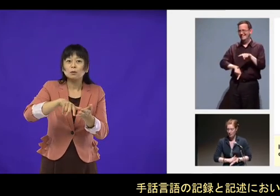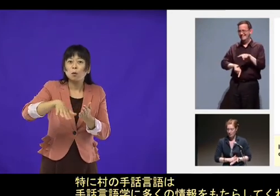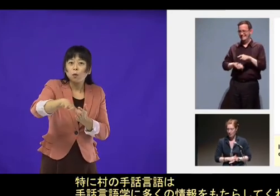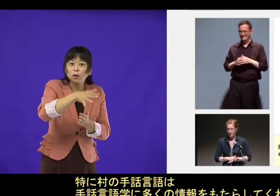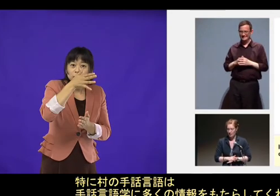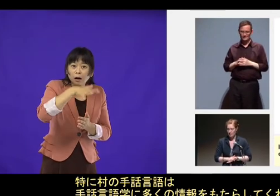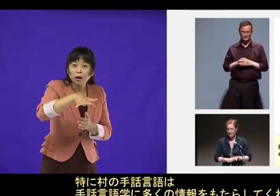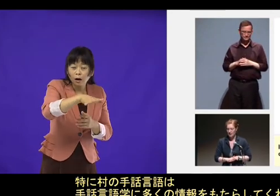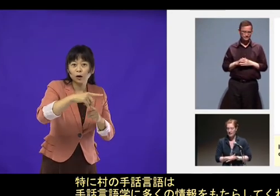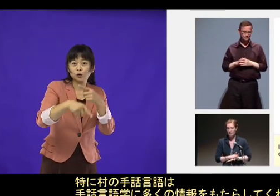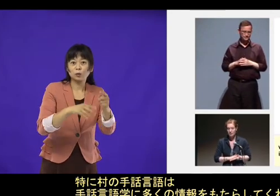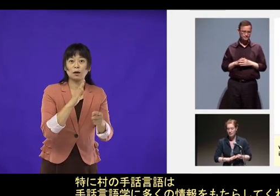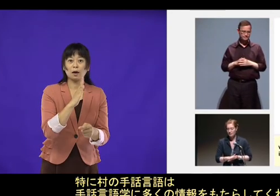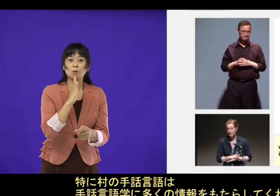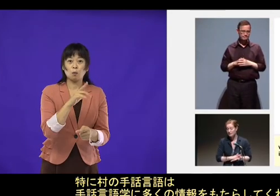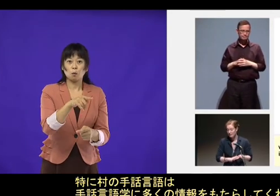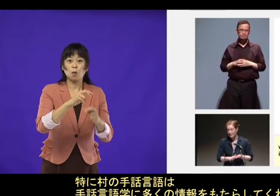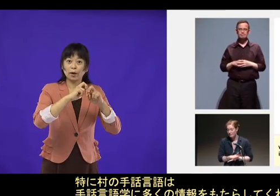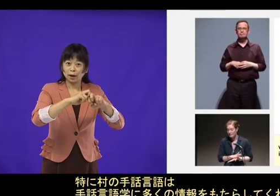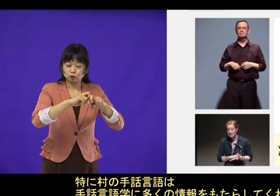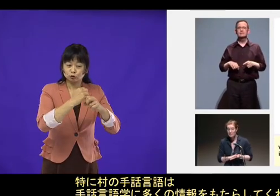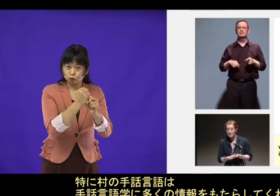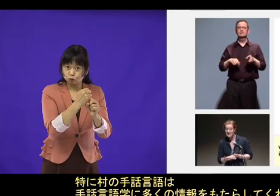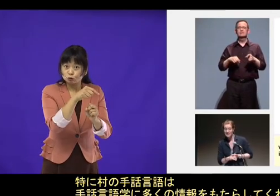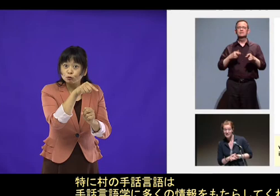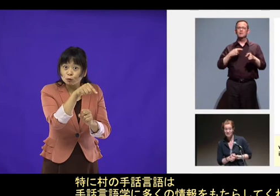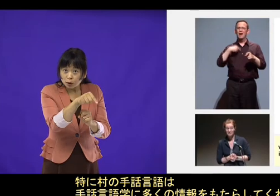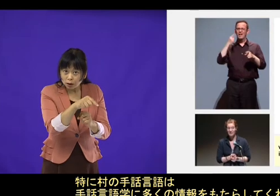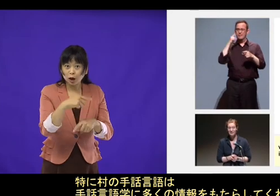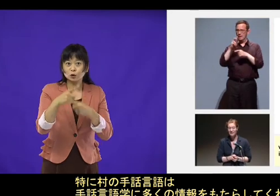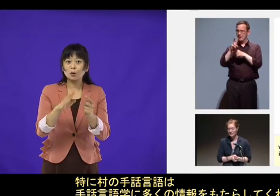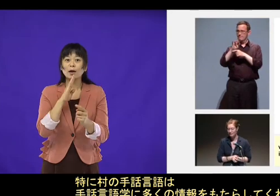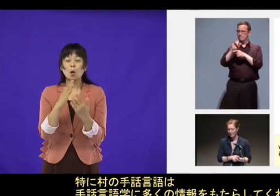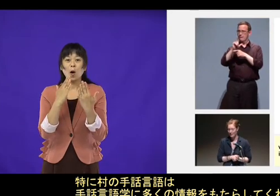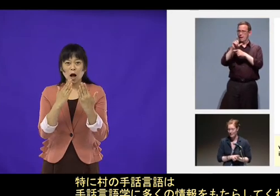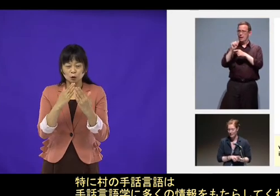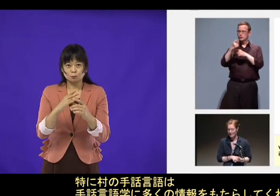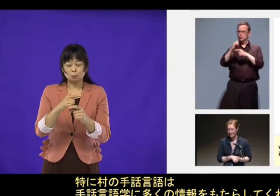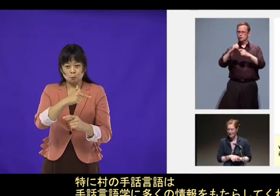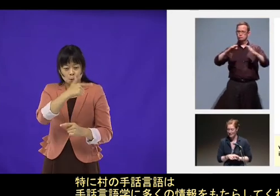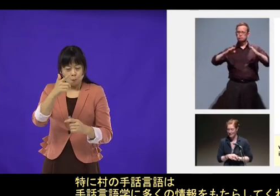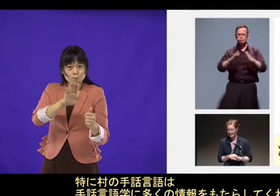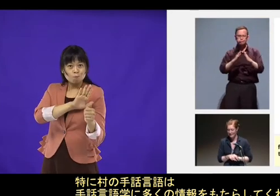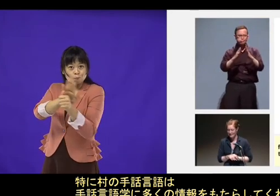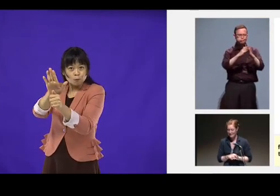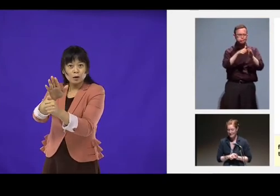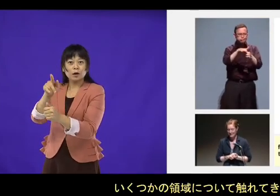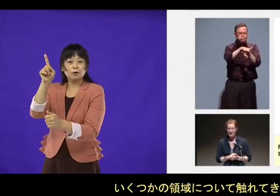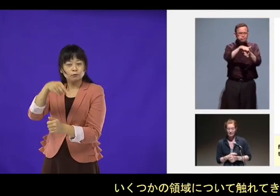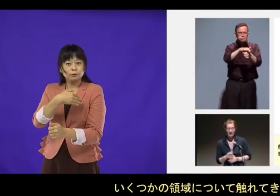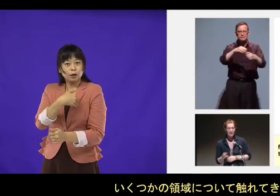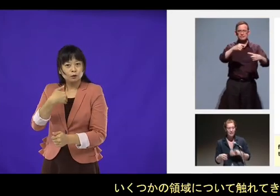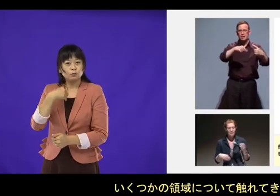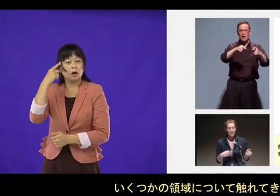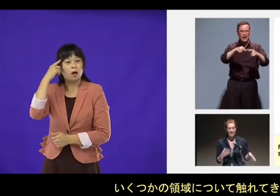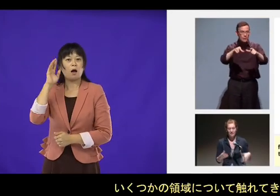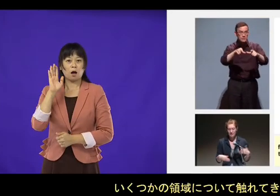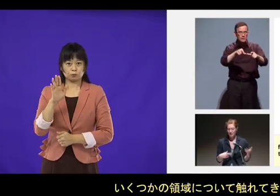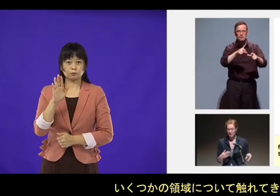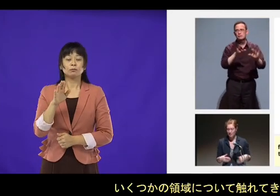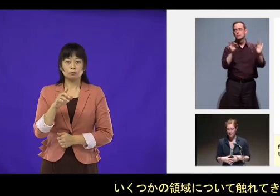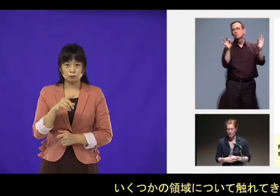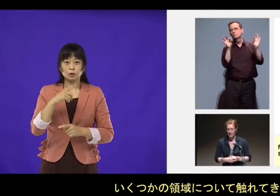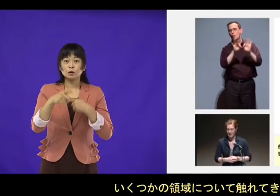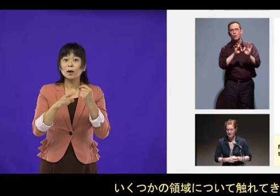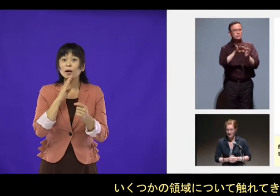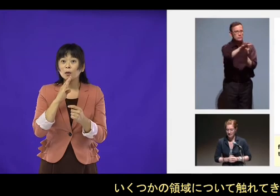of sign languages, village sign languages in particular, could really inform sign linguistics. And along the way, I've